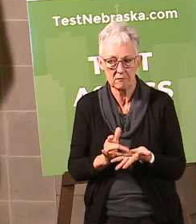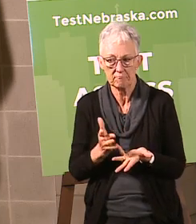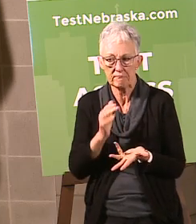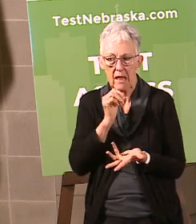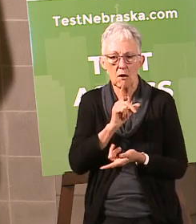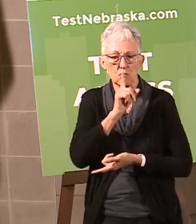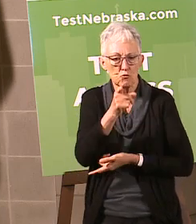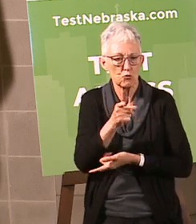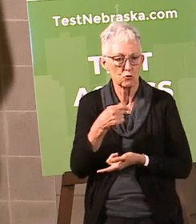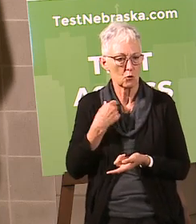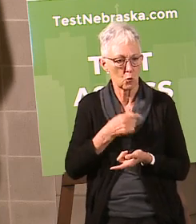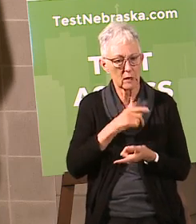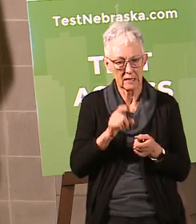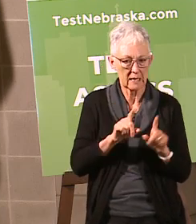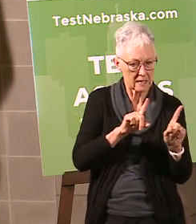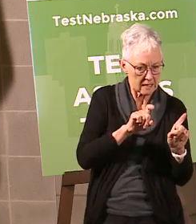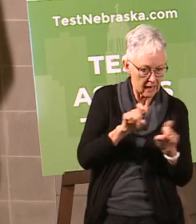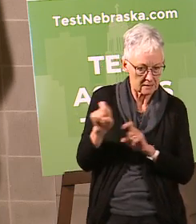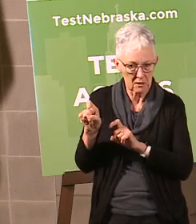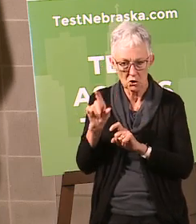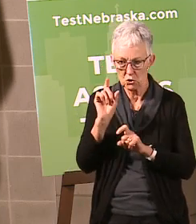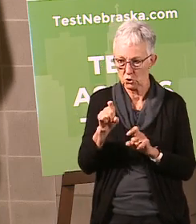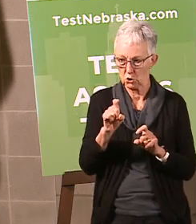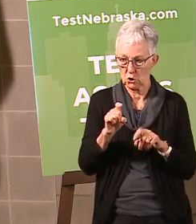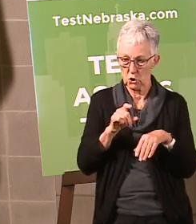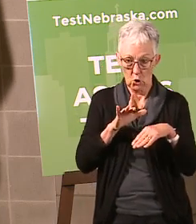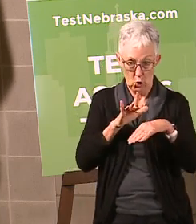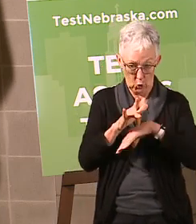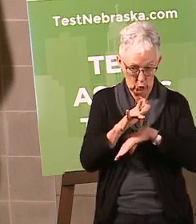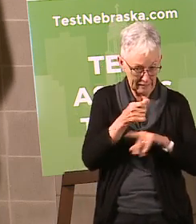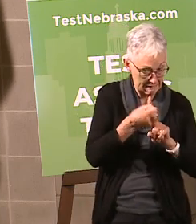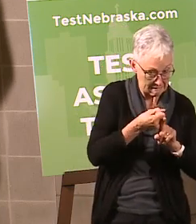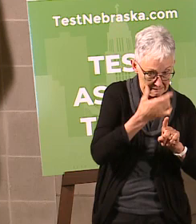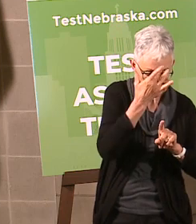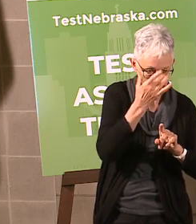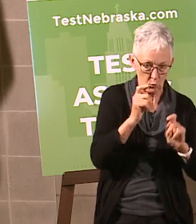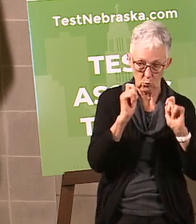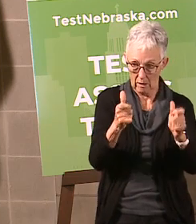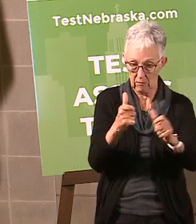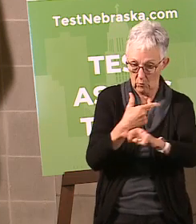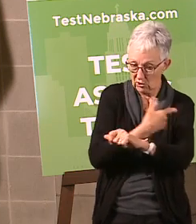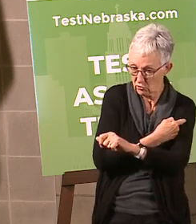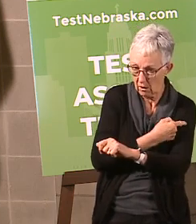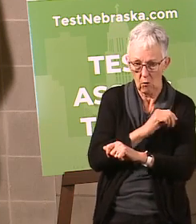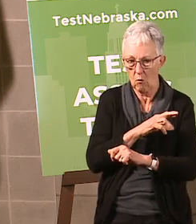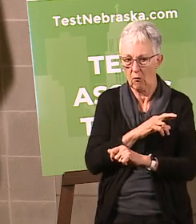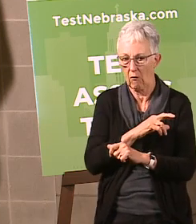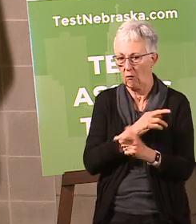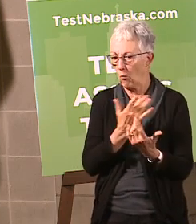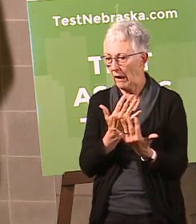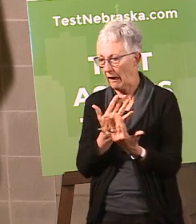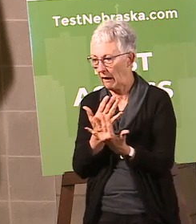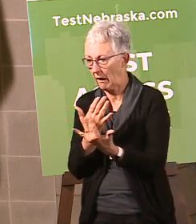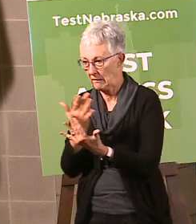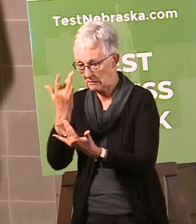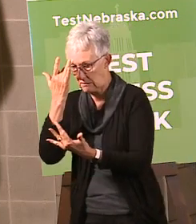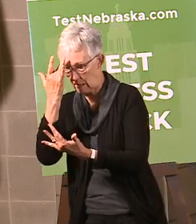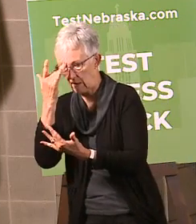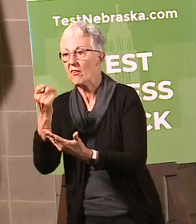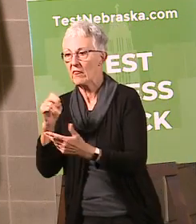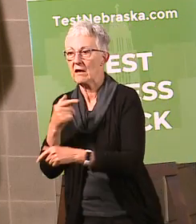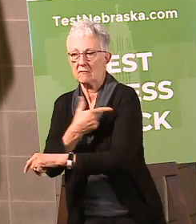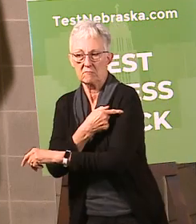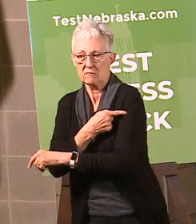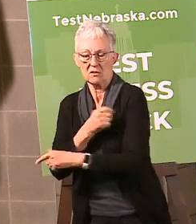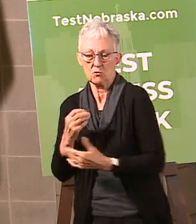weeks maybe, whether you should use it early on or wait till later on. Those will all be worked out. But for now, it's probably going to